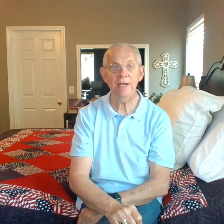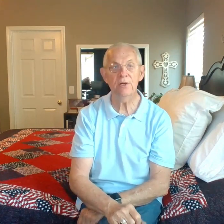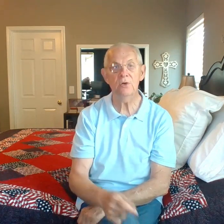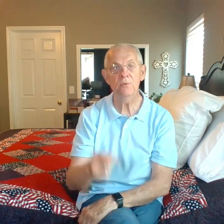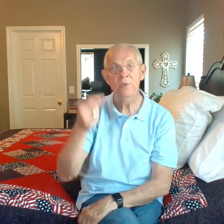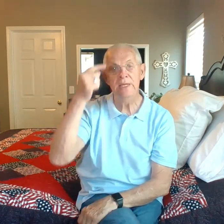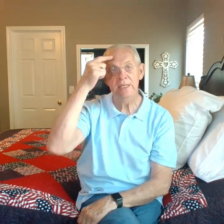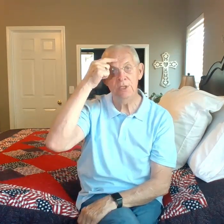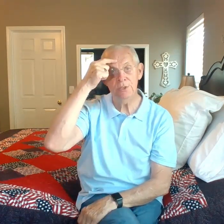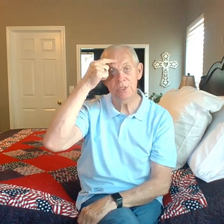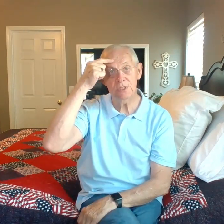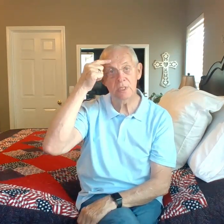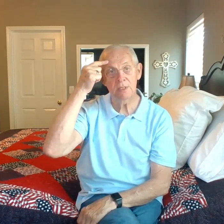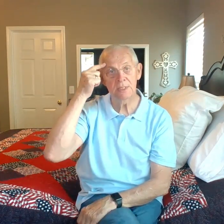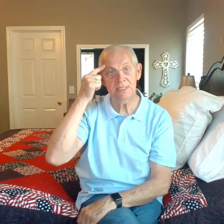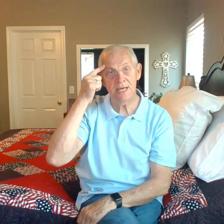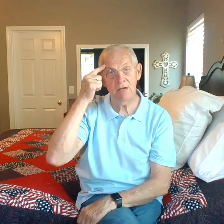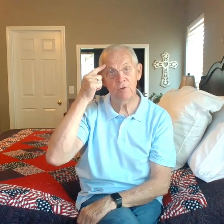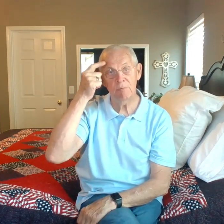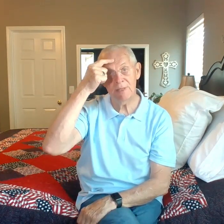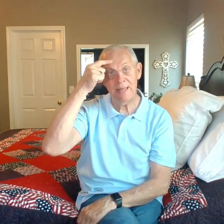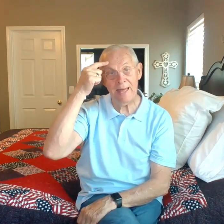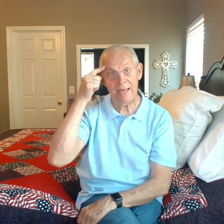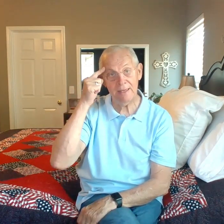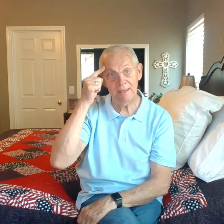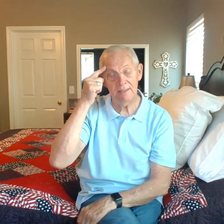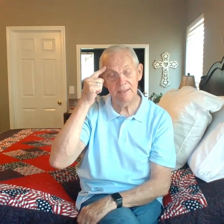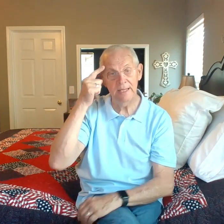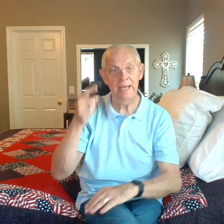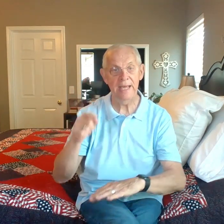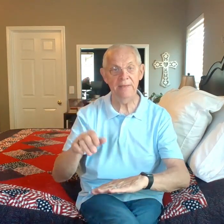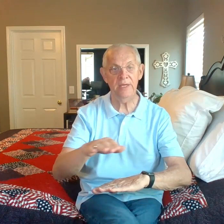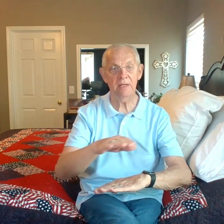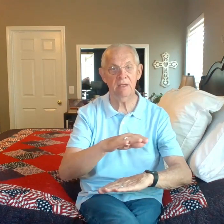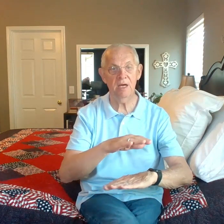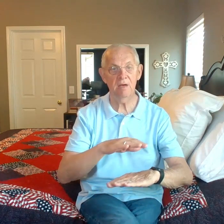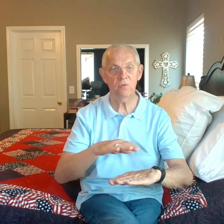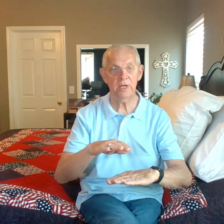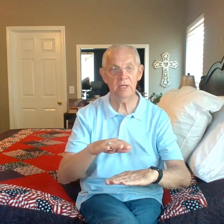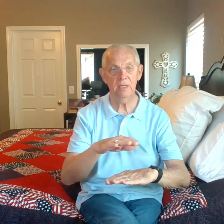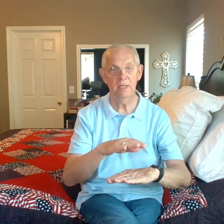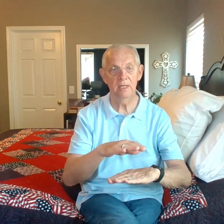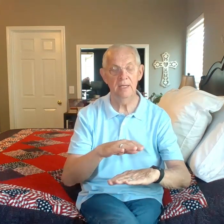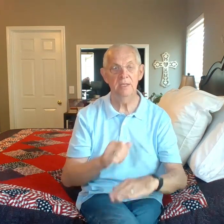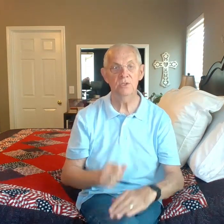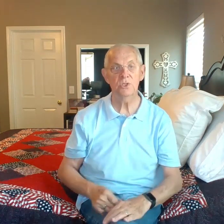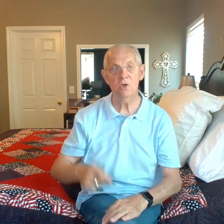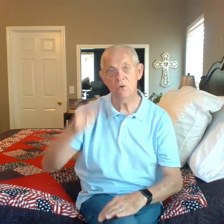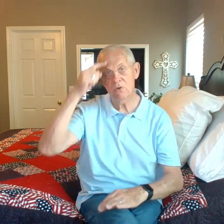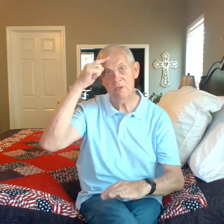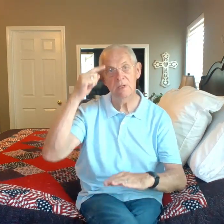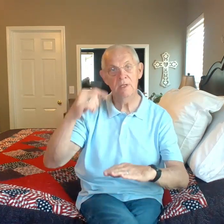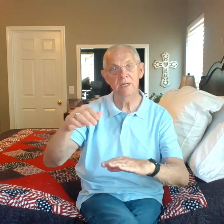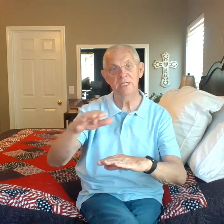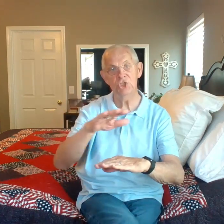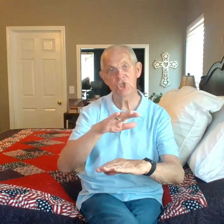Shadow uses the sign for black and then covering. So a